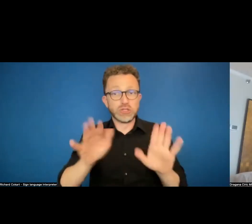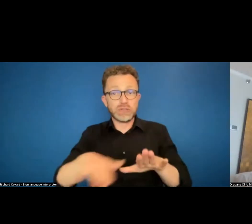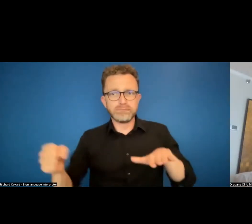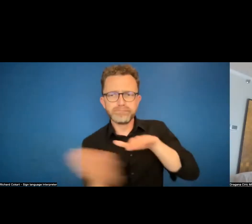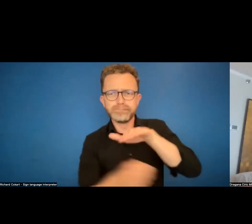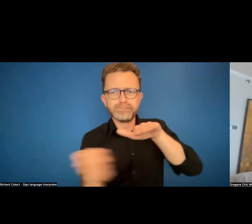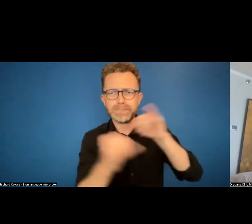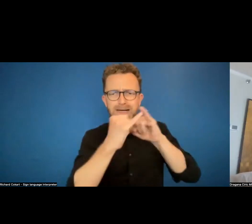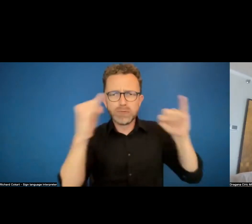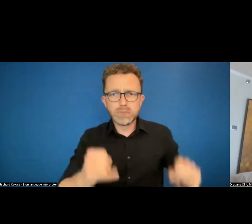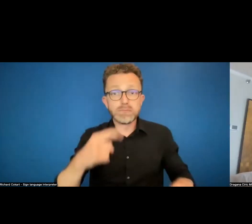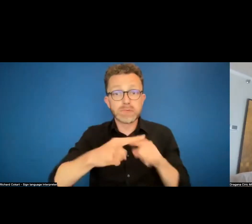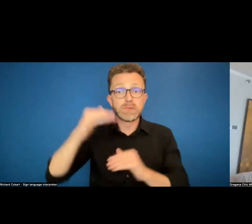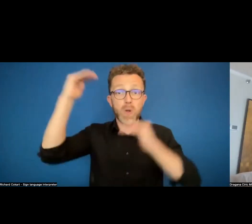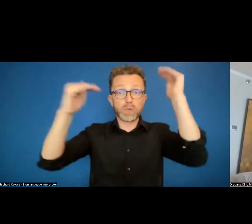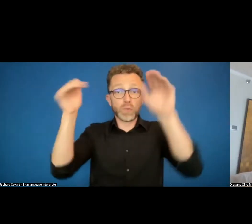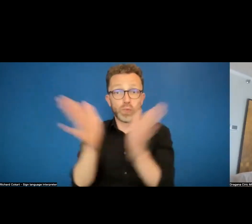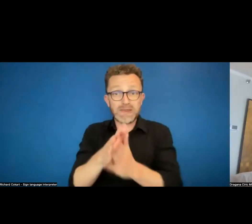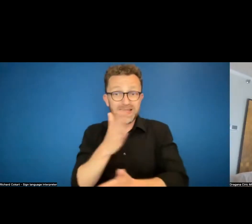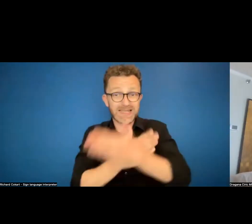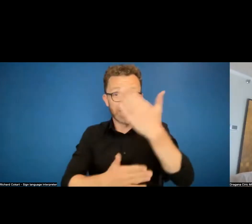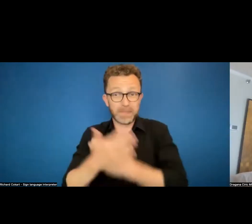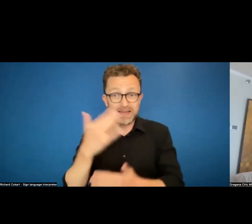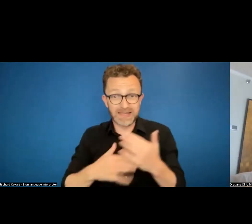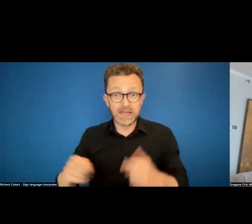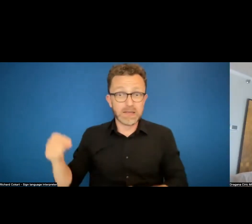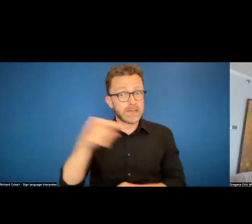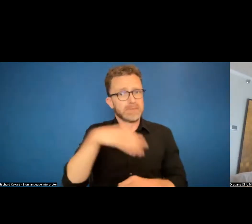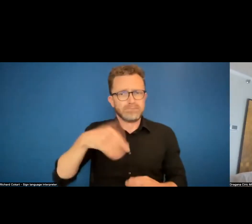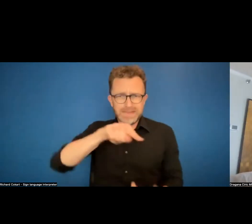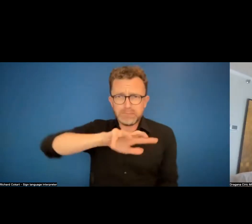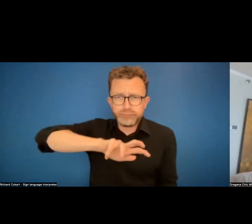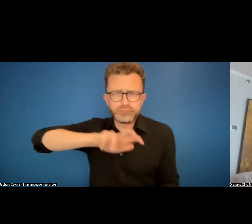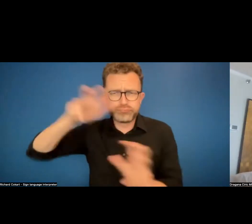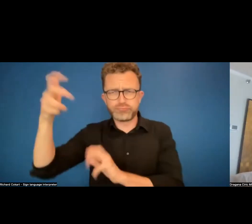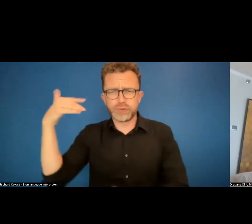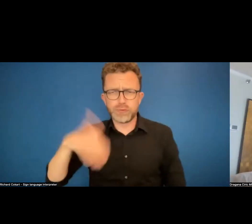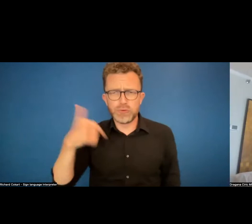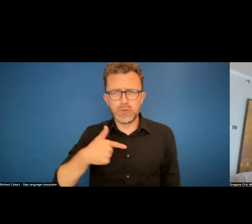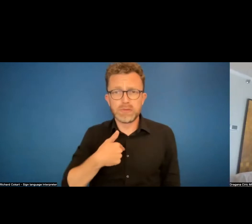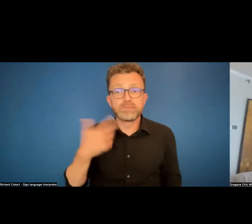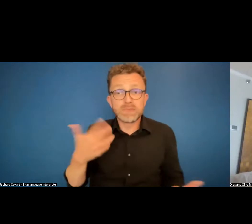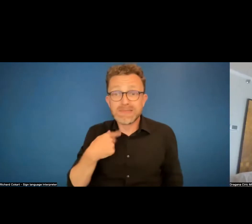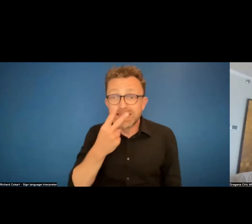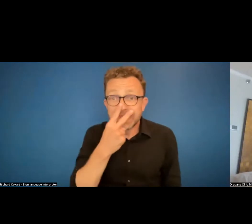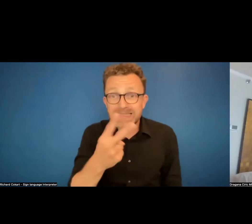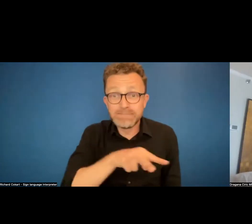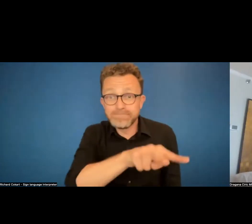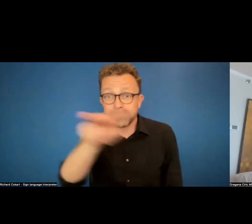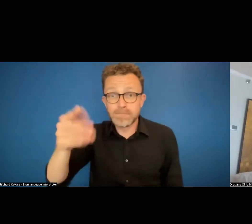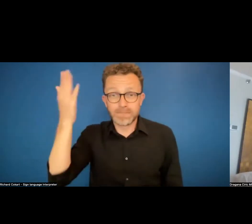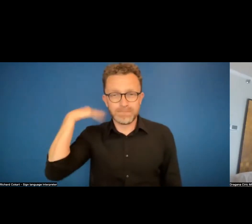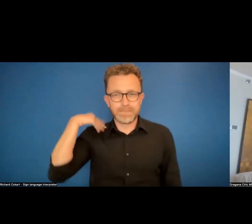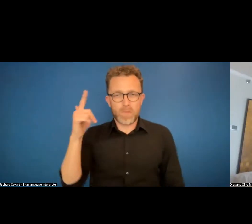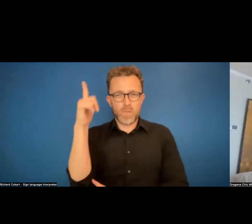were evacuated first and further into European Union, children with disabilities were